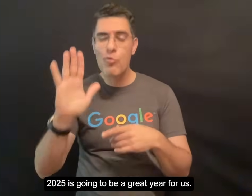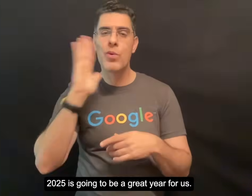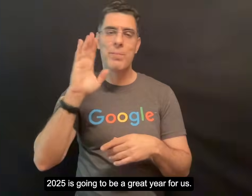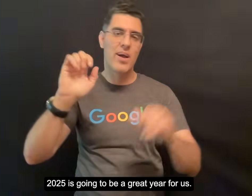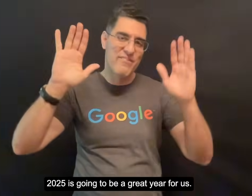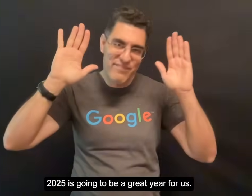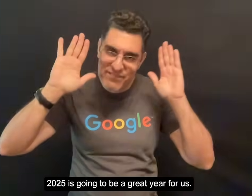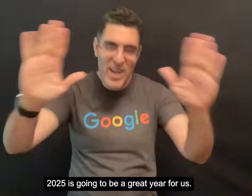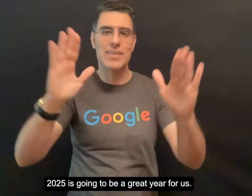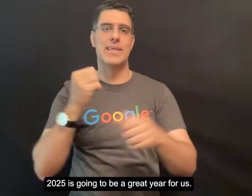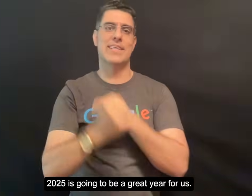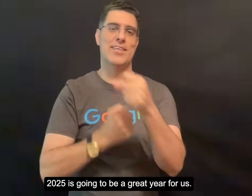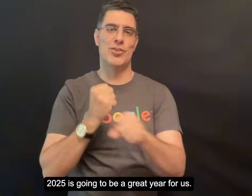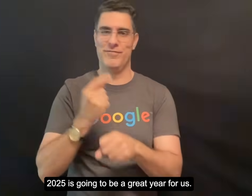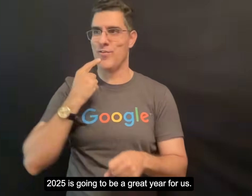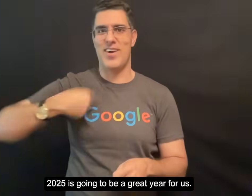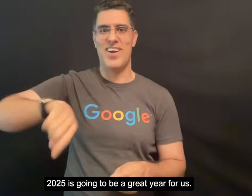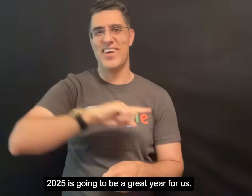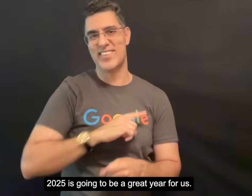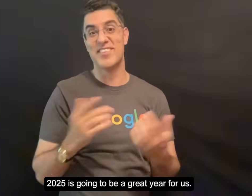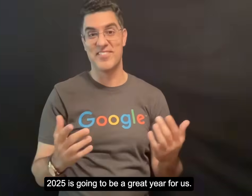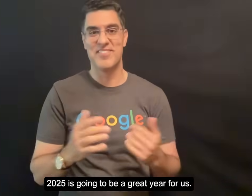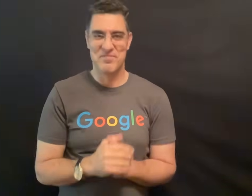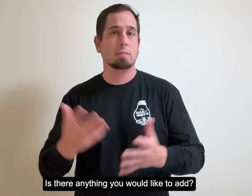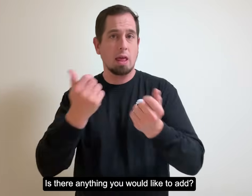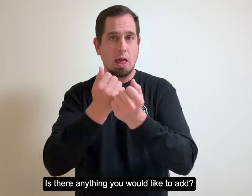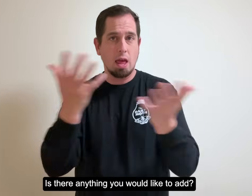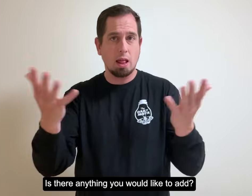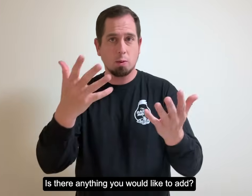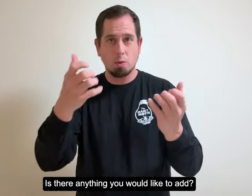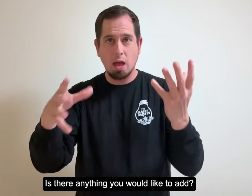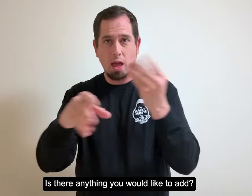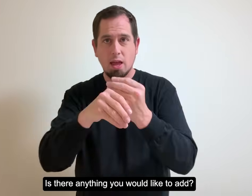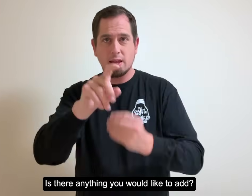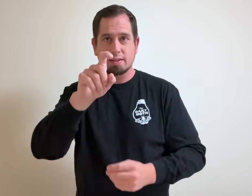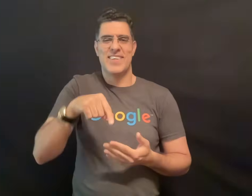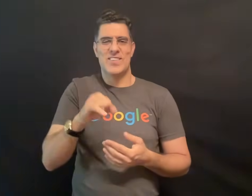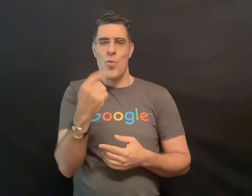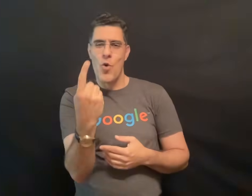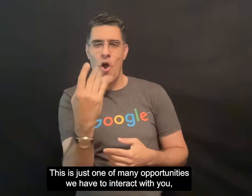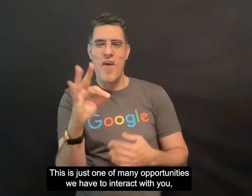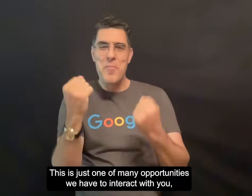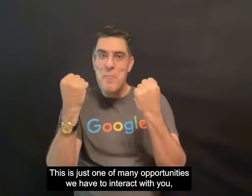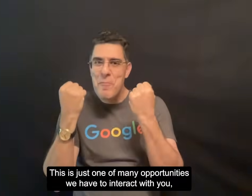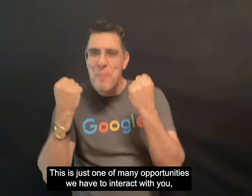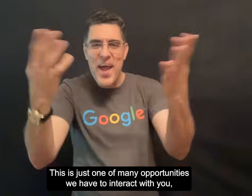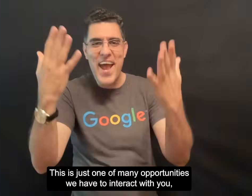2025 is going to be a great year for us. Is there anything you would like to add? This is just